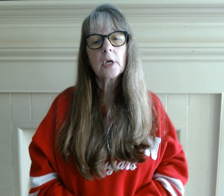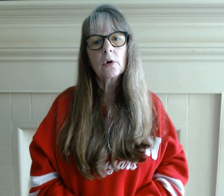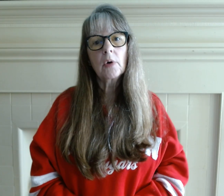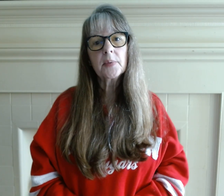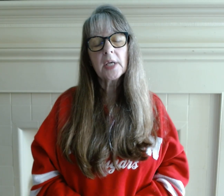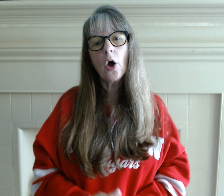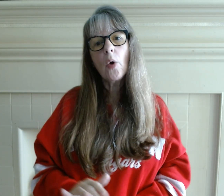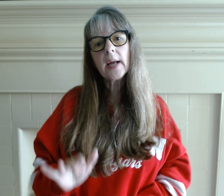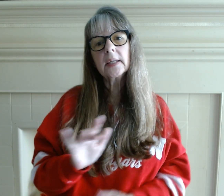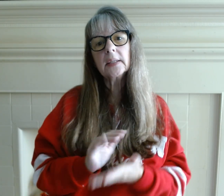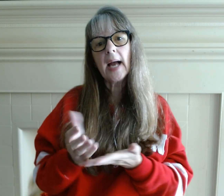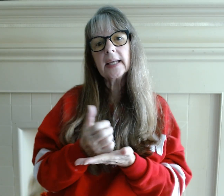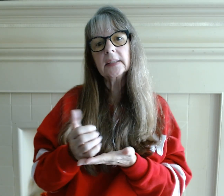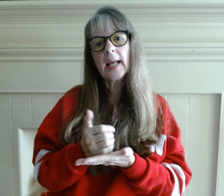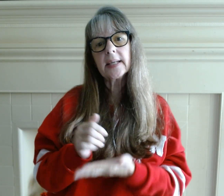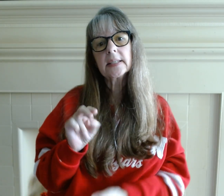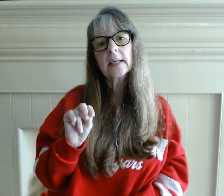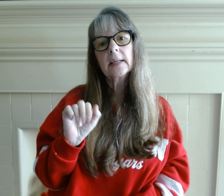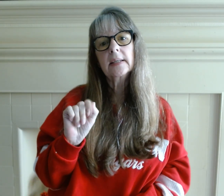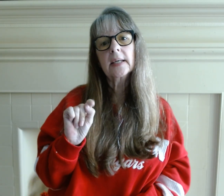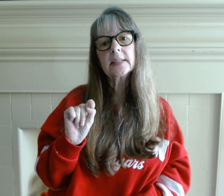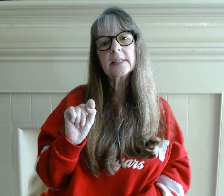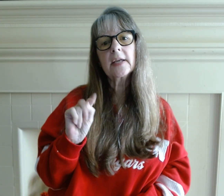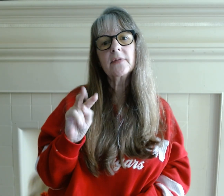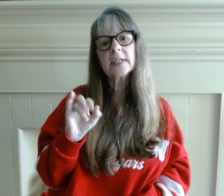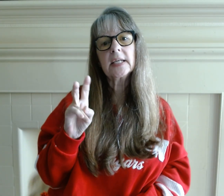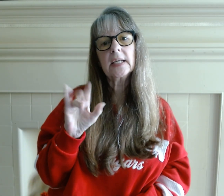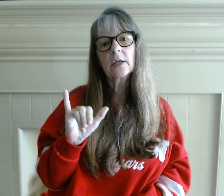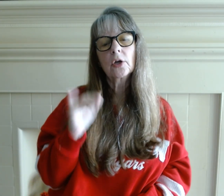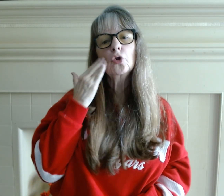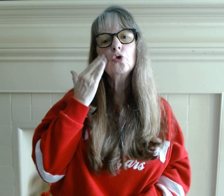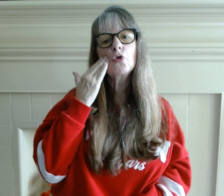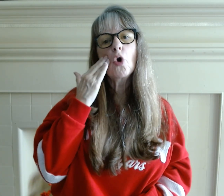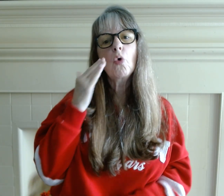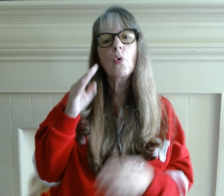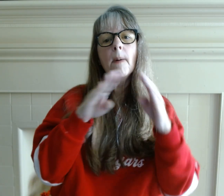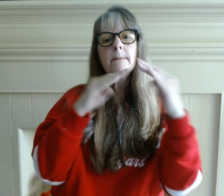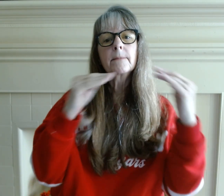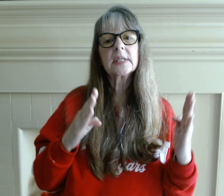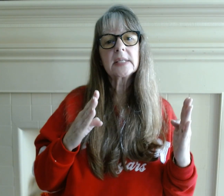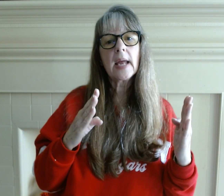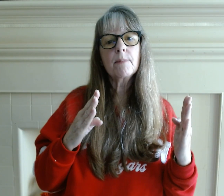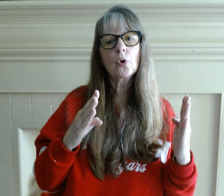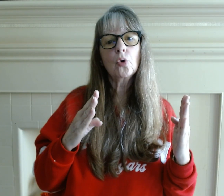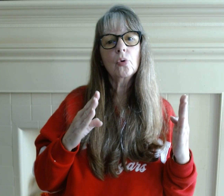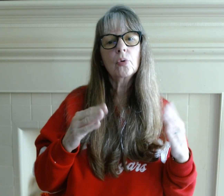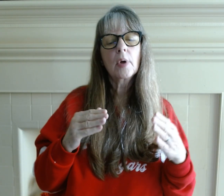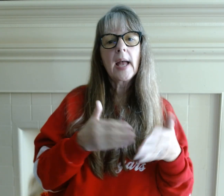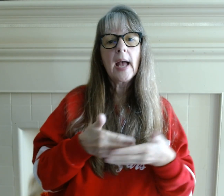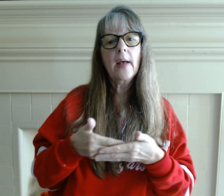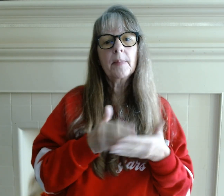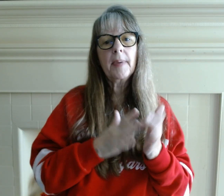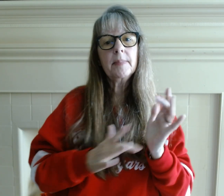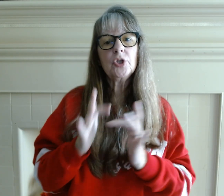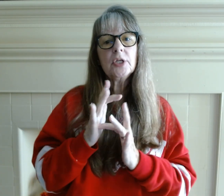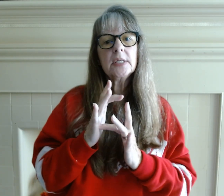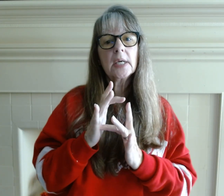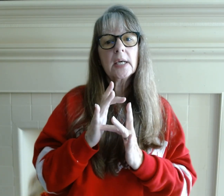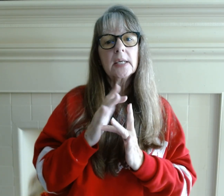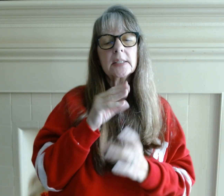I would say, oh, I collect nativity, you know, the stable and the baby Jesus